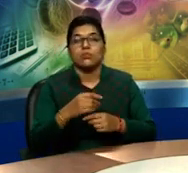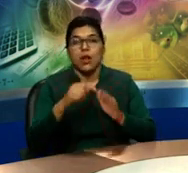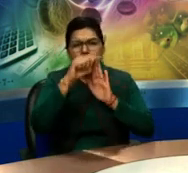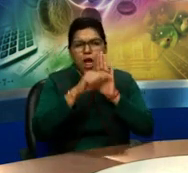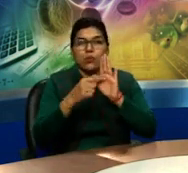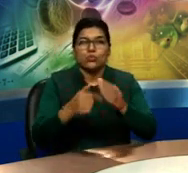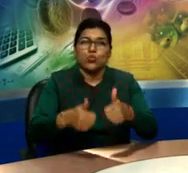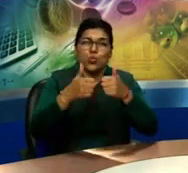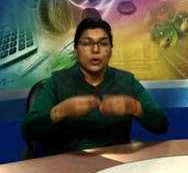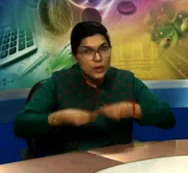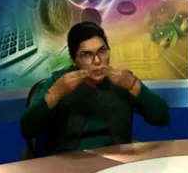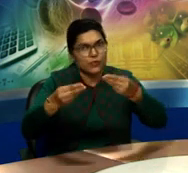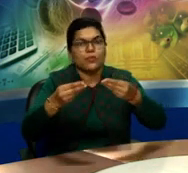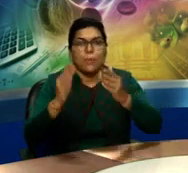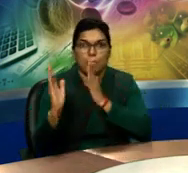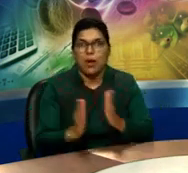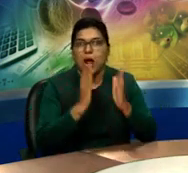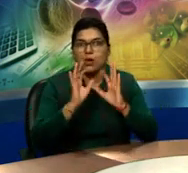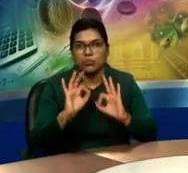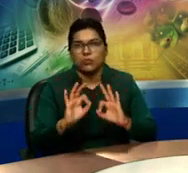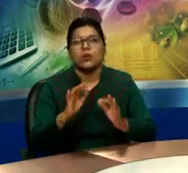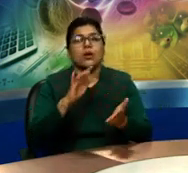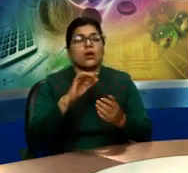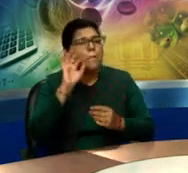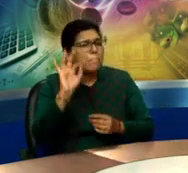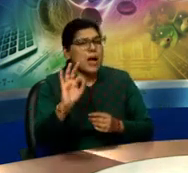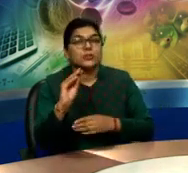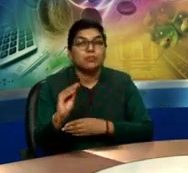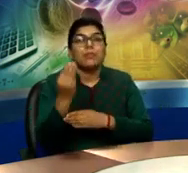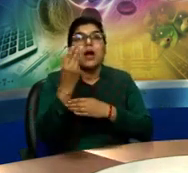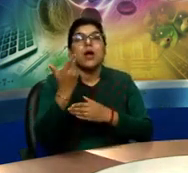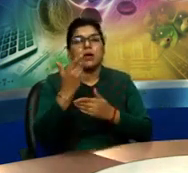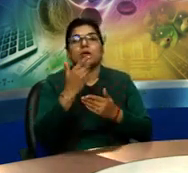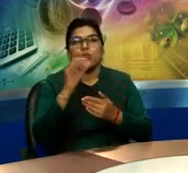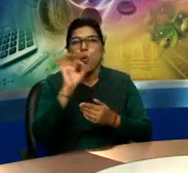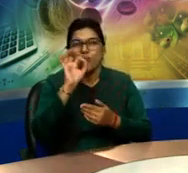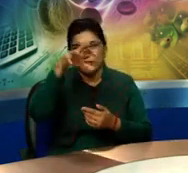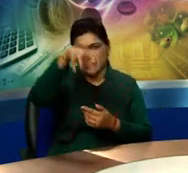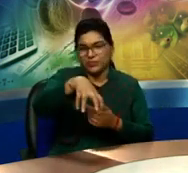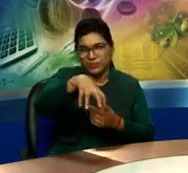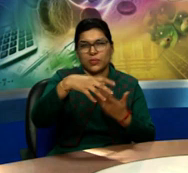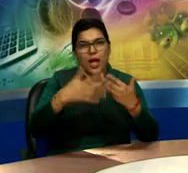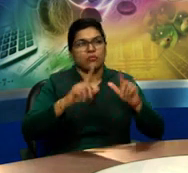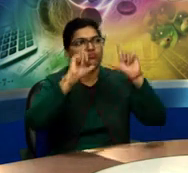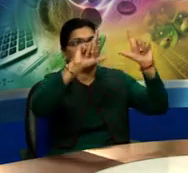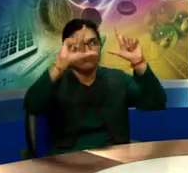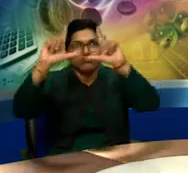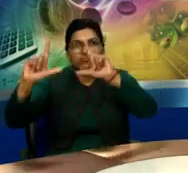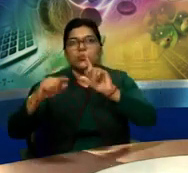This is the second point, which is preparation of a code of ethics. It explains that a clear statement of